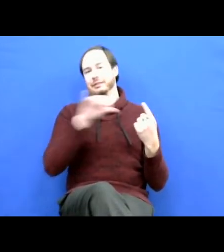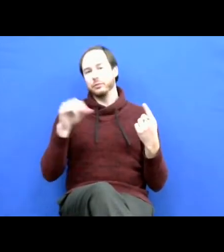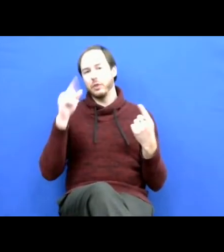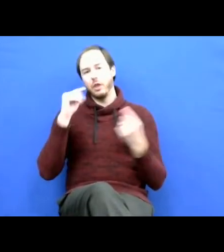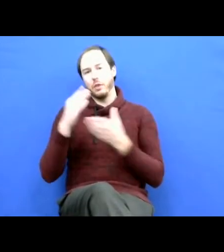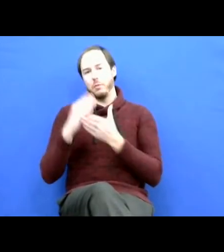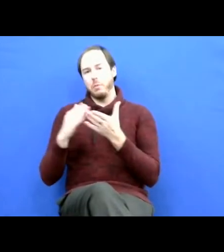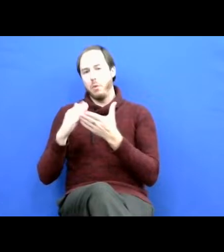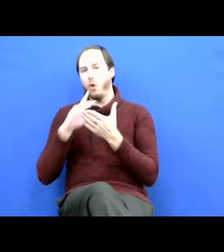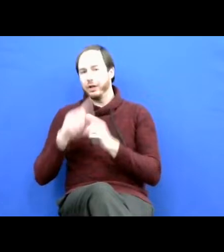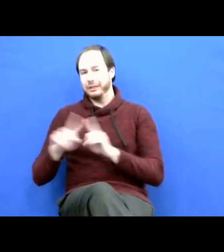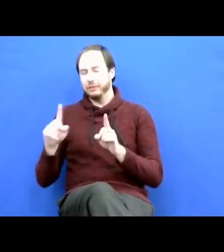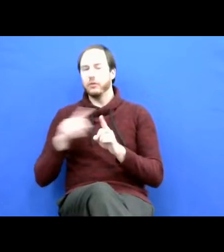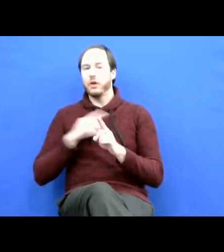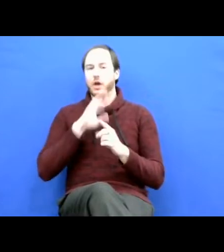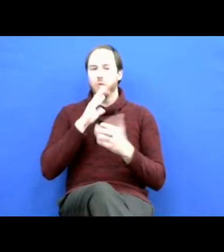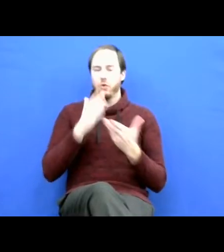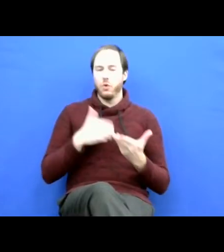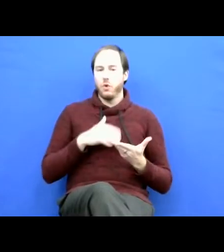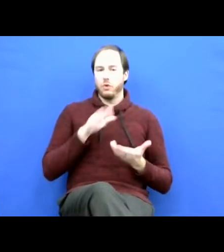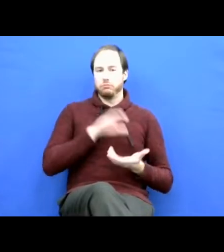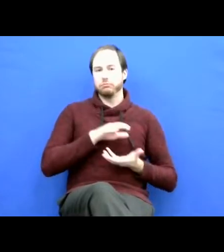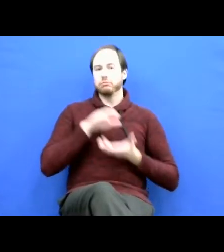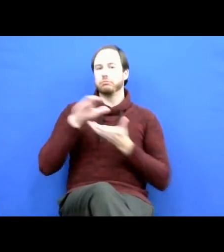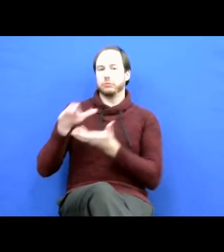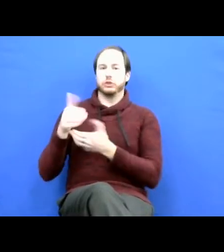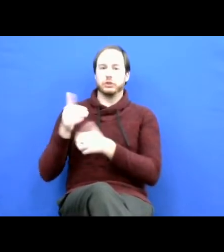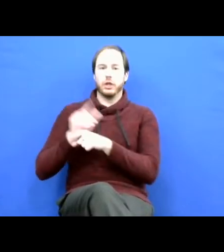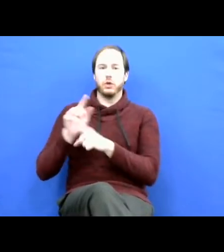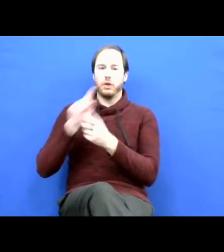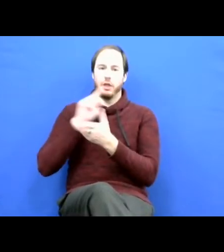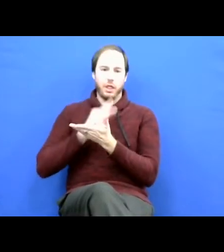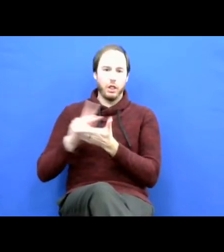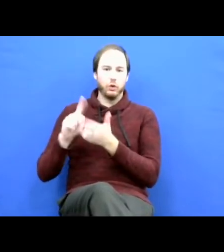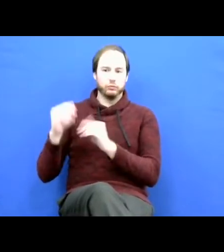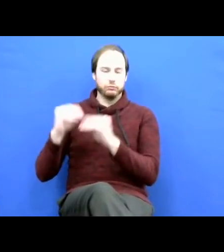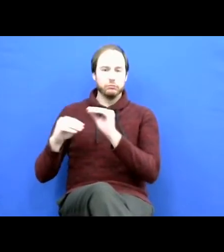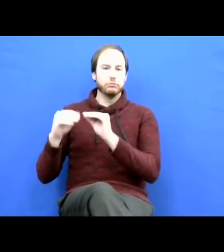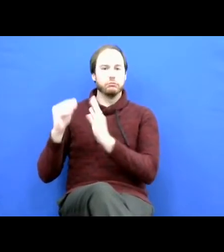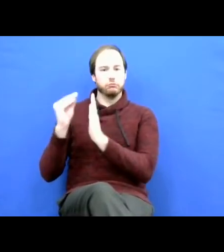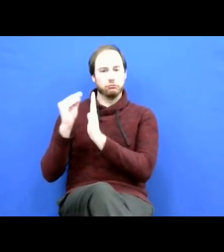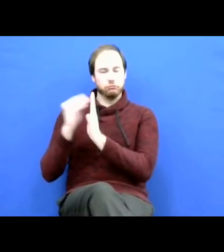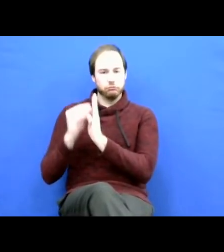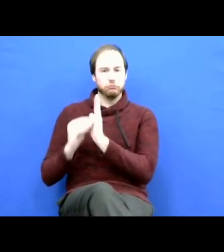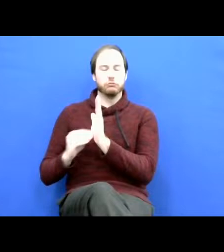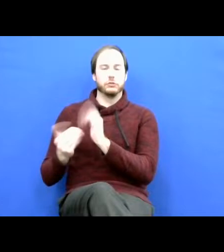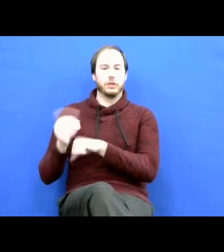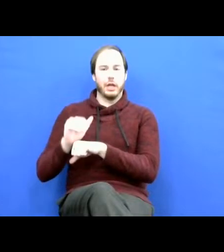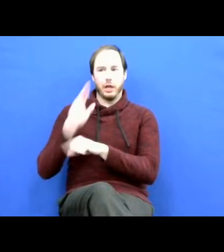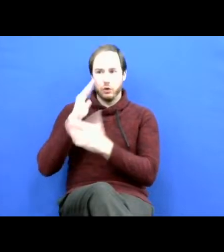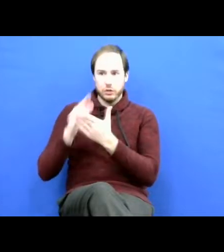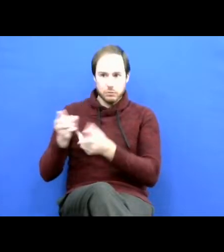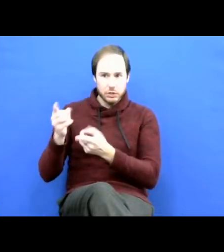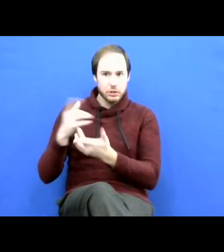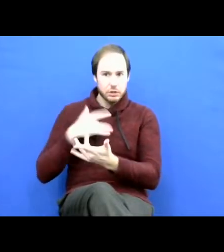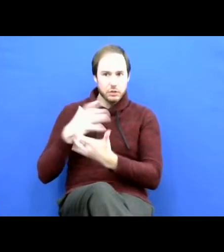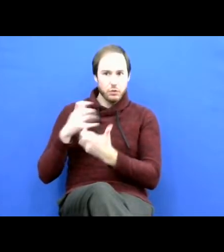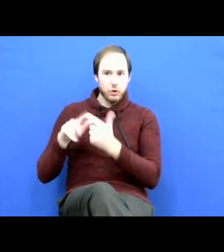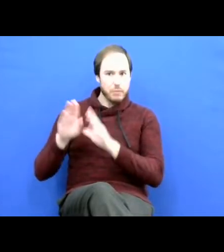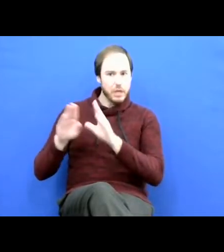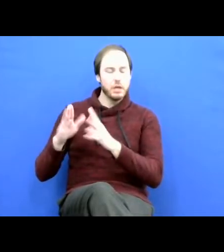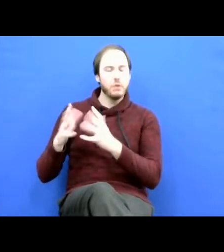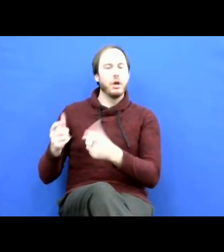clerks tonight so that they can put the package together. Because I know there are some respondents eagerly waiting for the bids to be